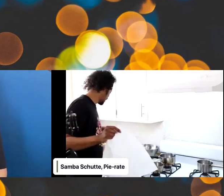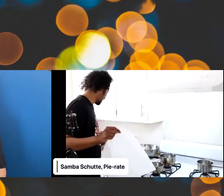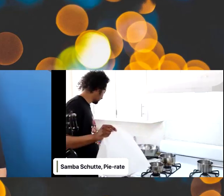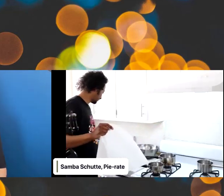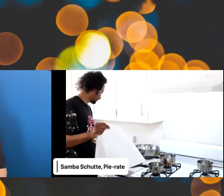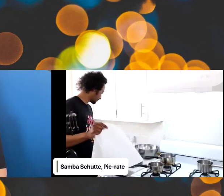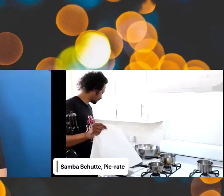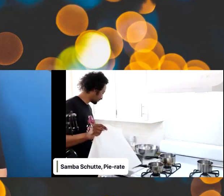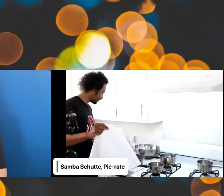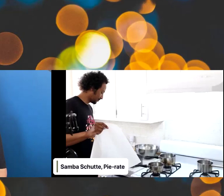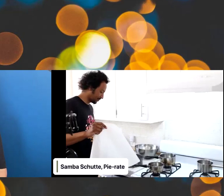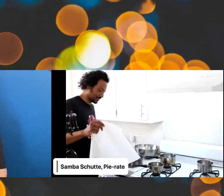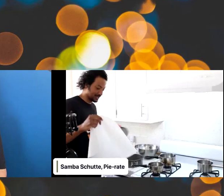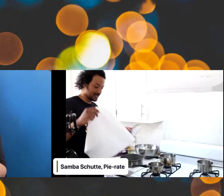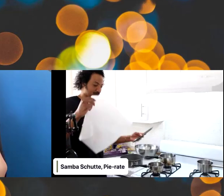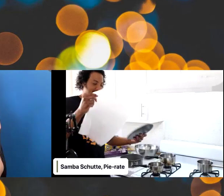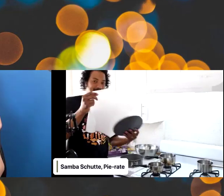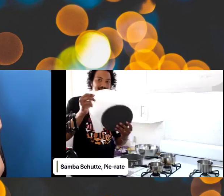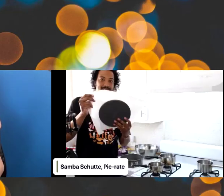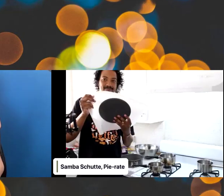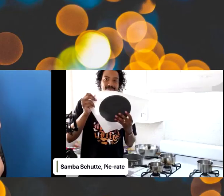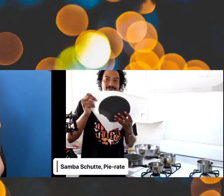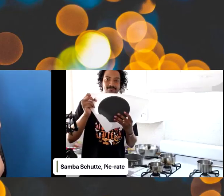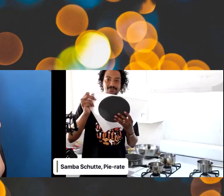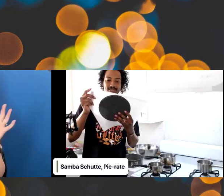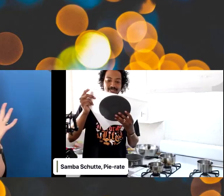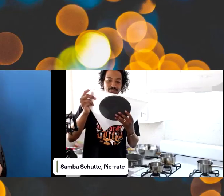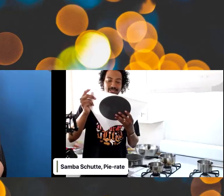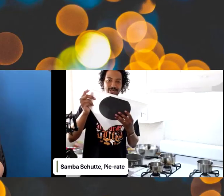Do that so it fits nicely